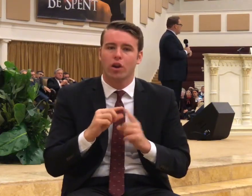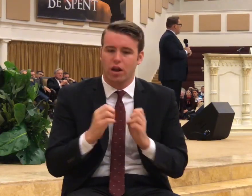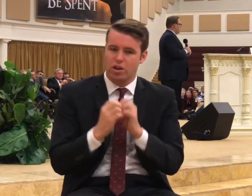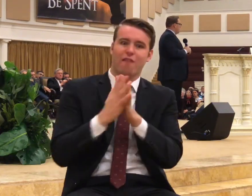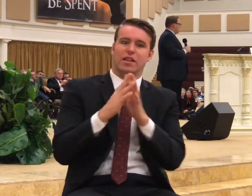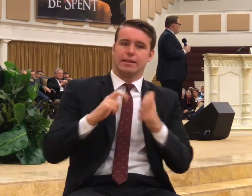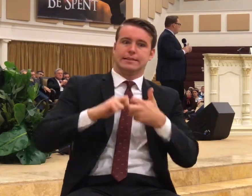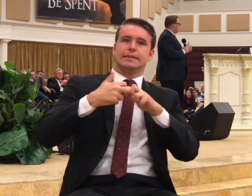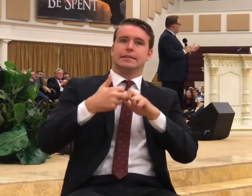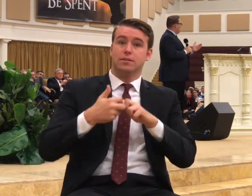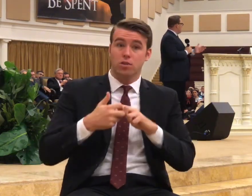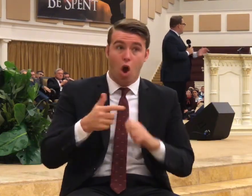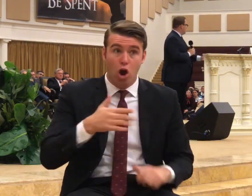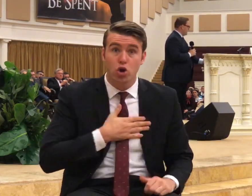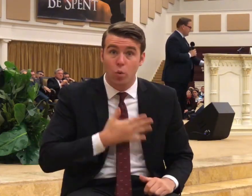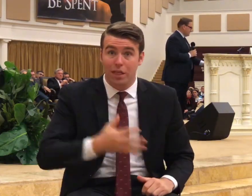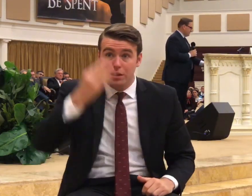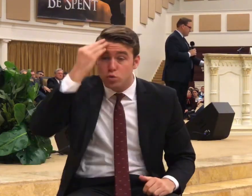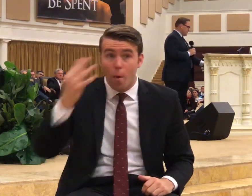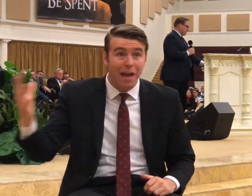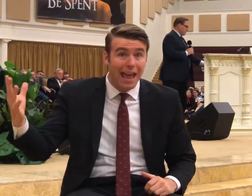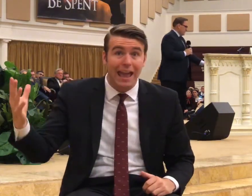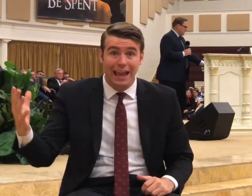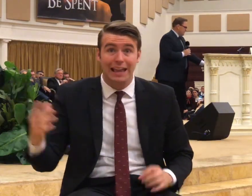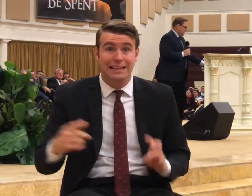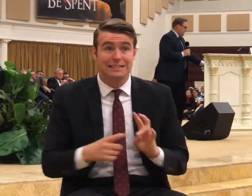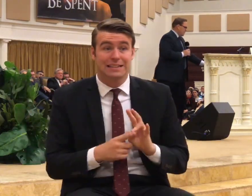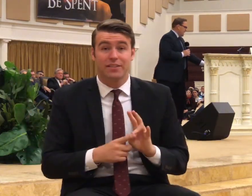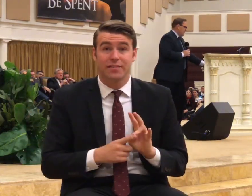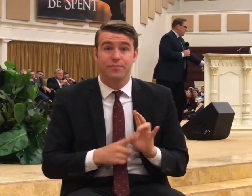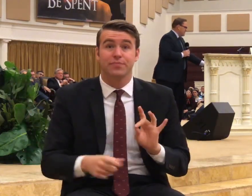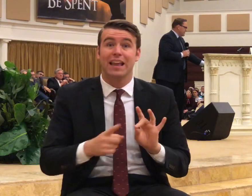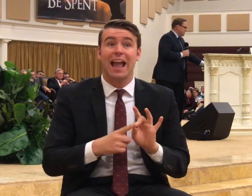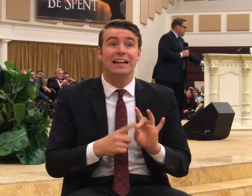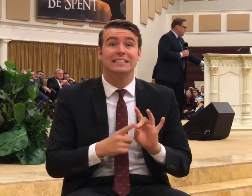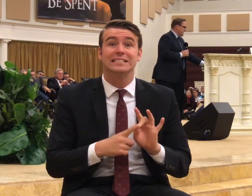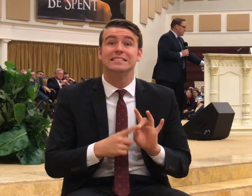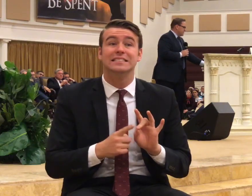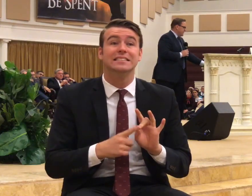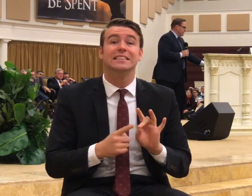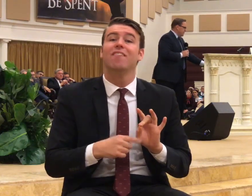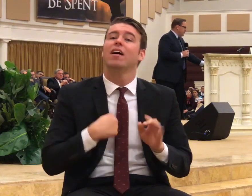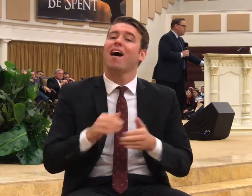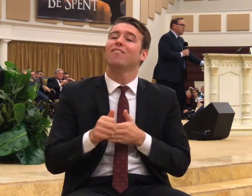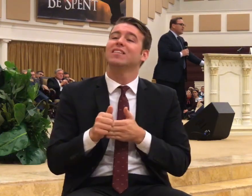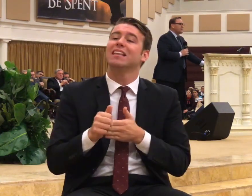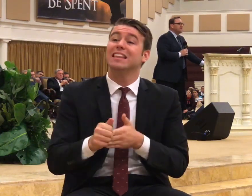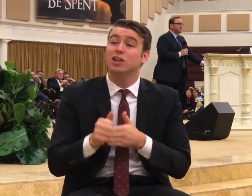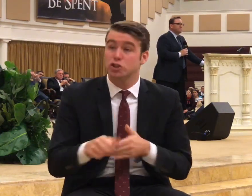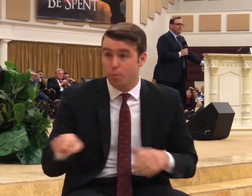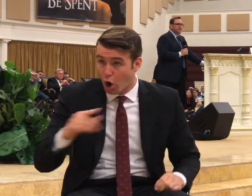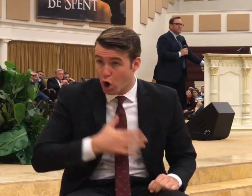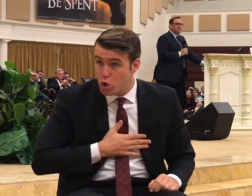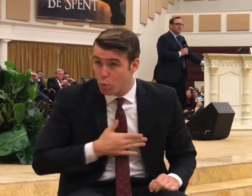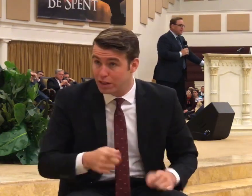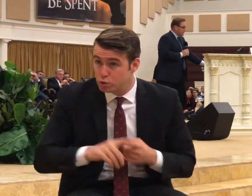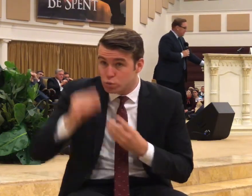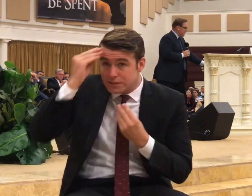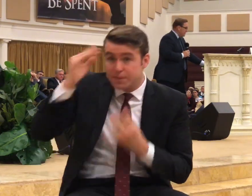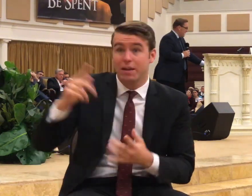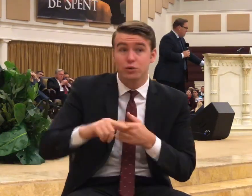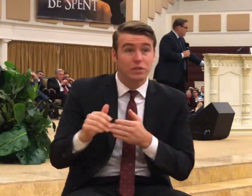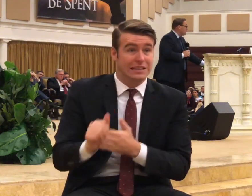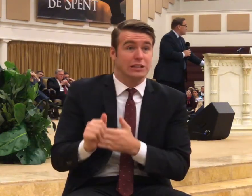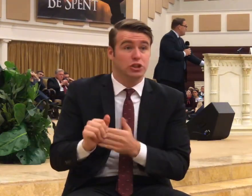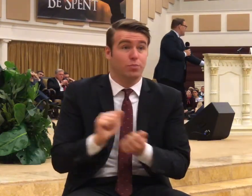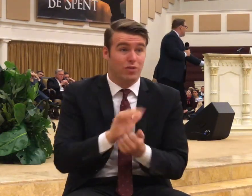you willing to obey? Number eight, there's the leadership. Are you willing to submit to the leadership